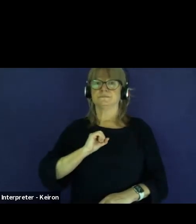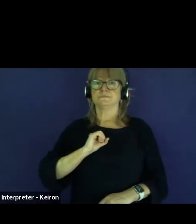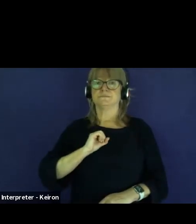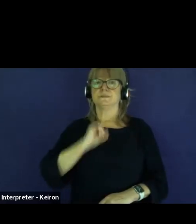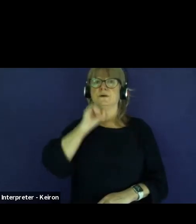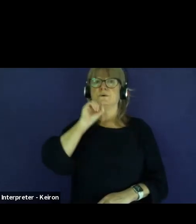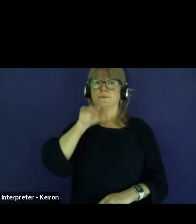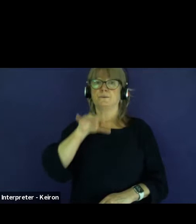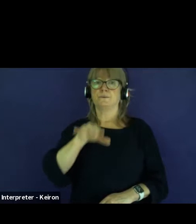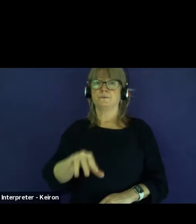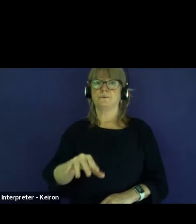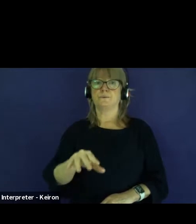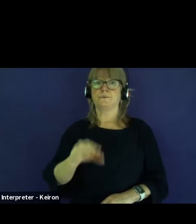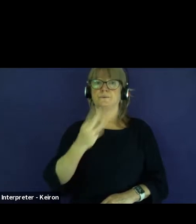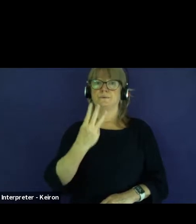3 seconds out.